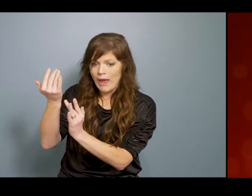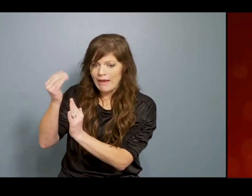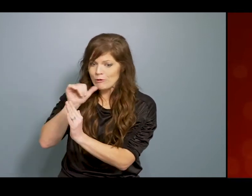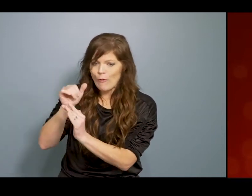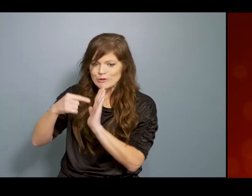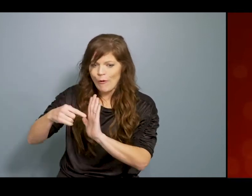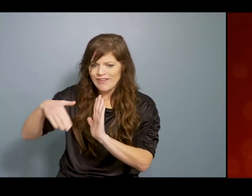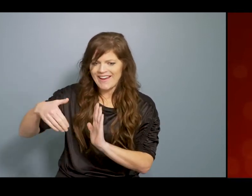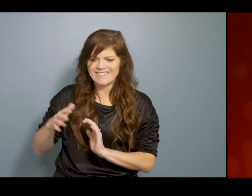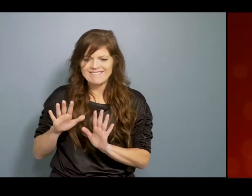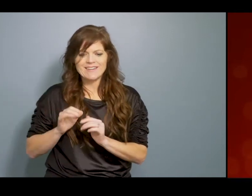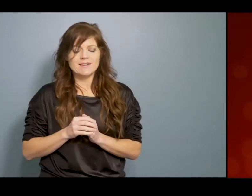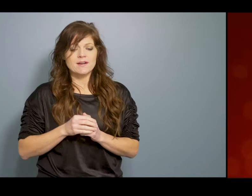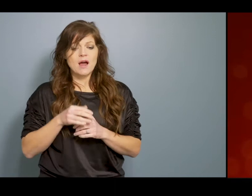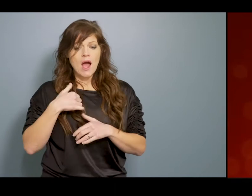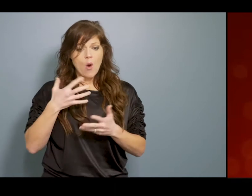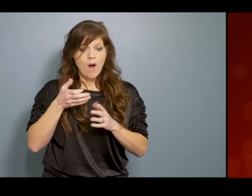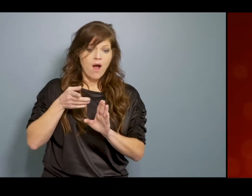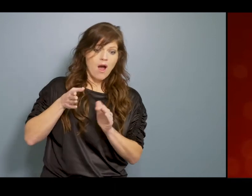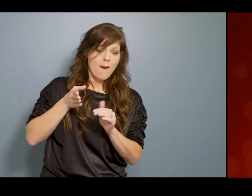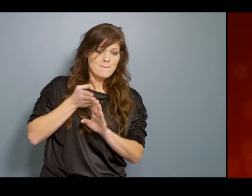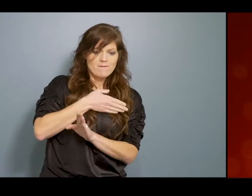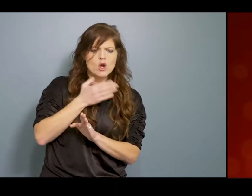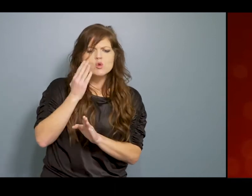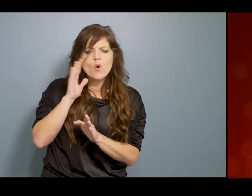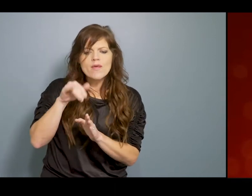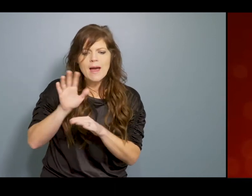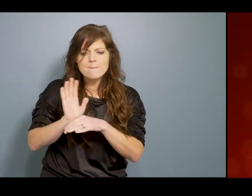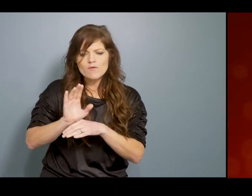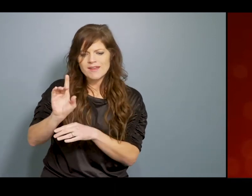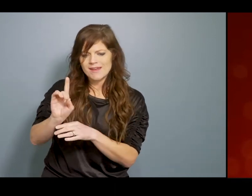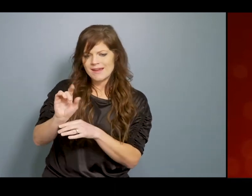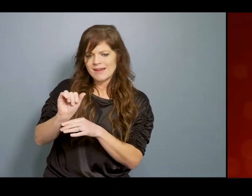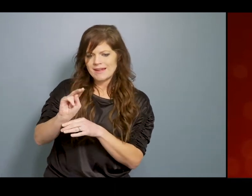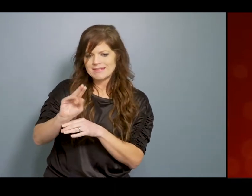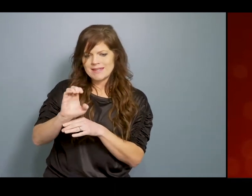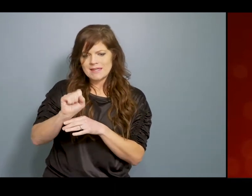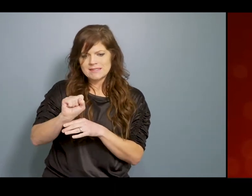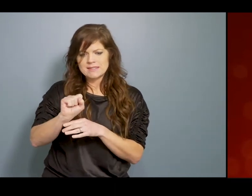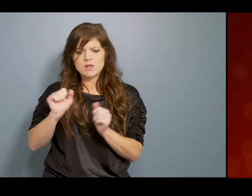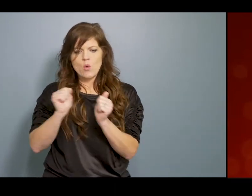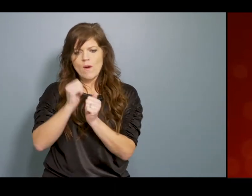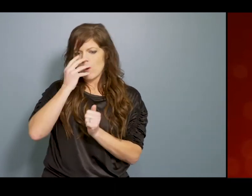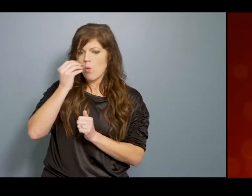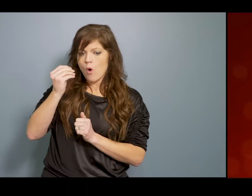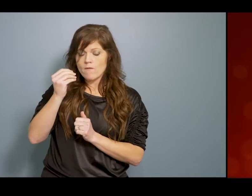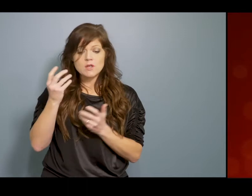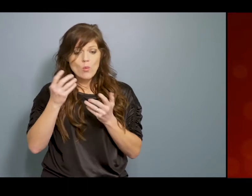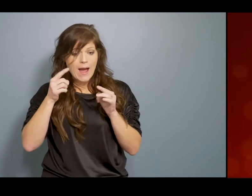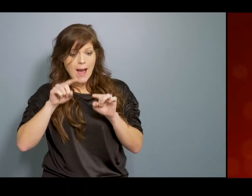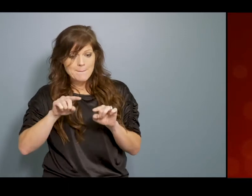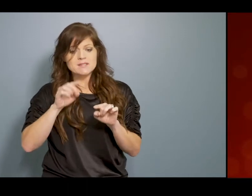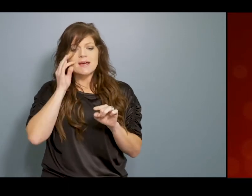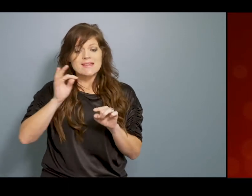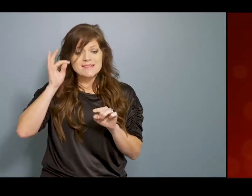So what I wanted to explain was, in Dances with Wolves, there's a scene called the fire dance. And what the fire dance is in the Native